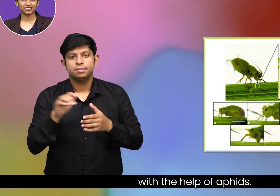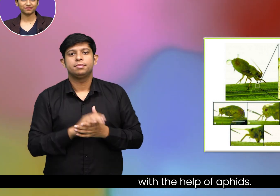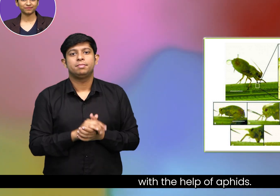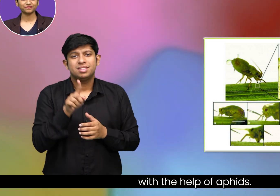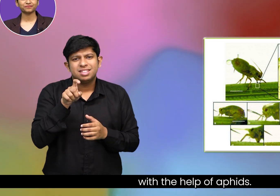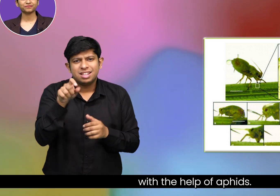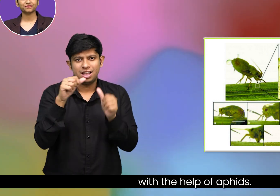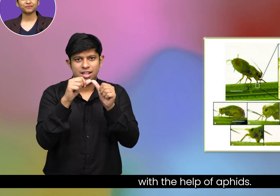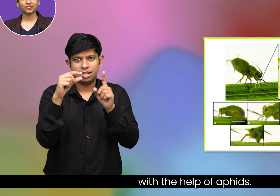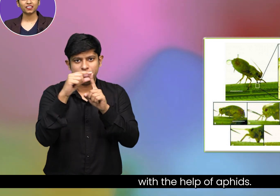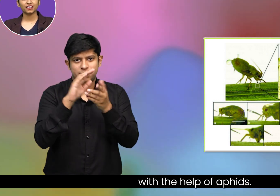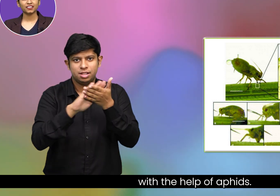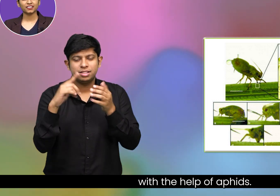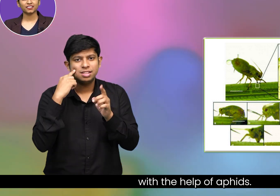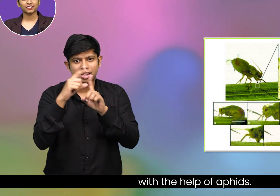aphids.